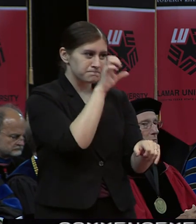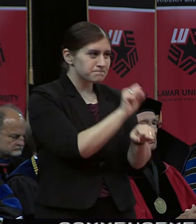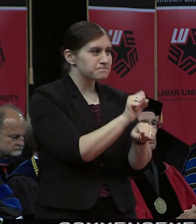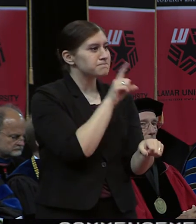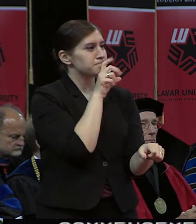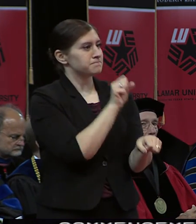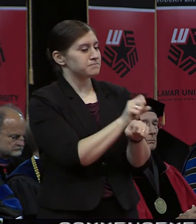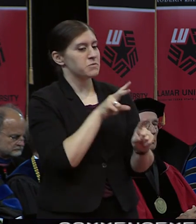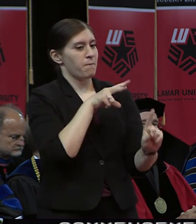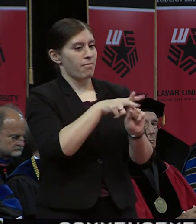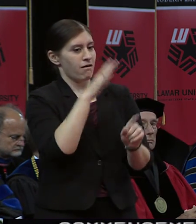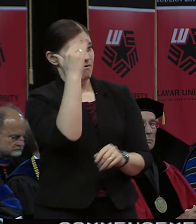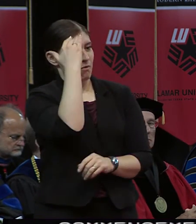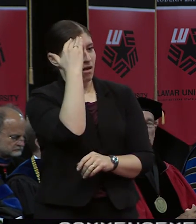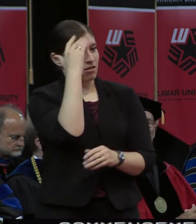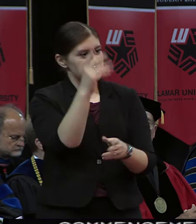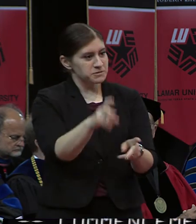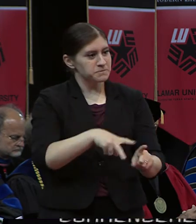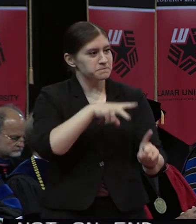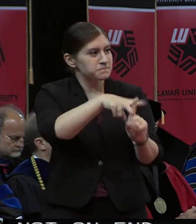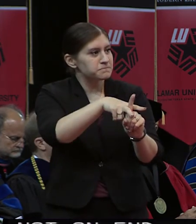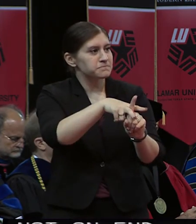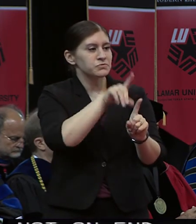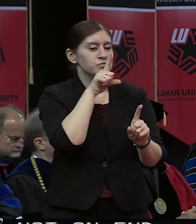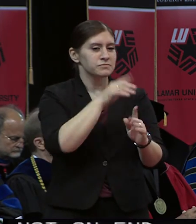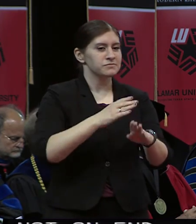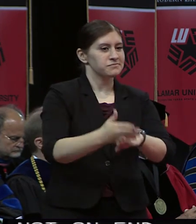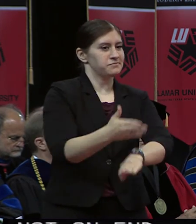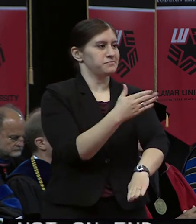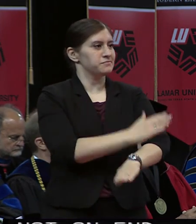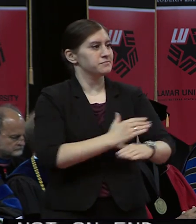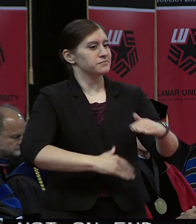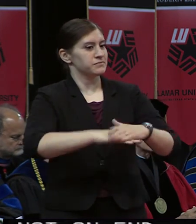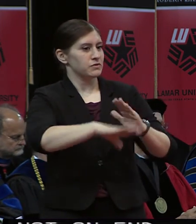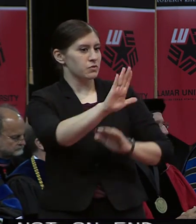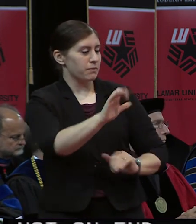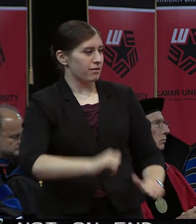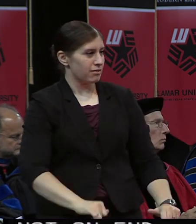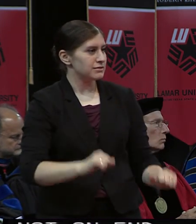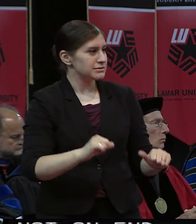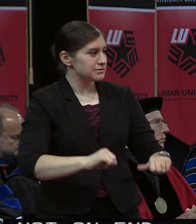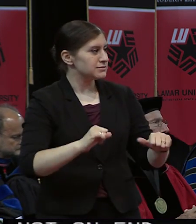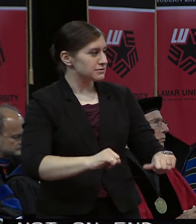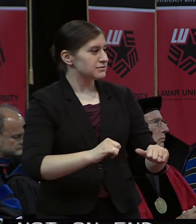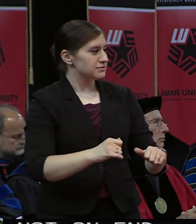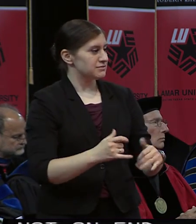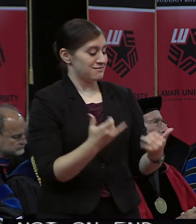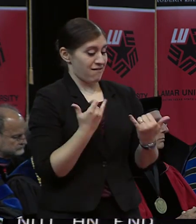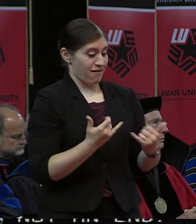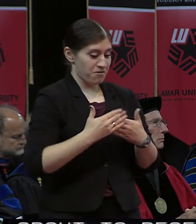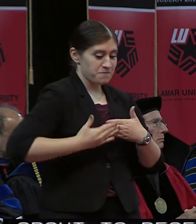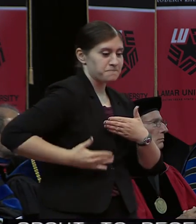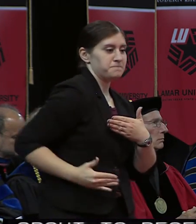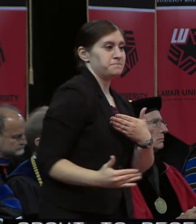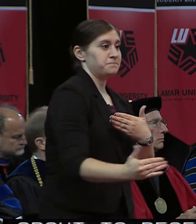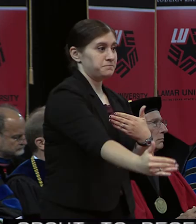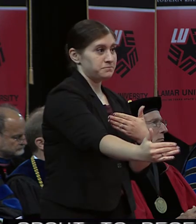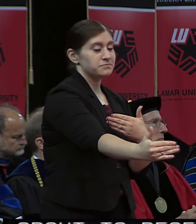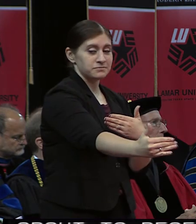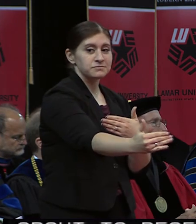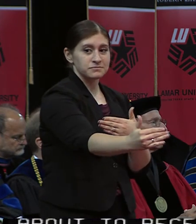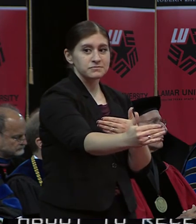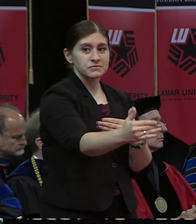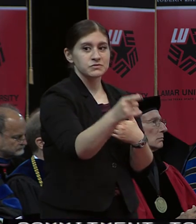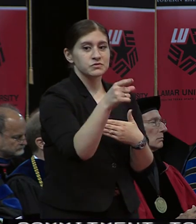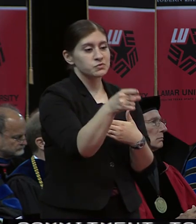apply your knowledge and talent to the fullest of your abilities. From this day onward, you